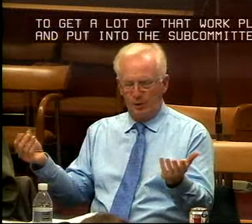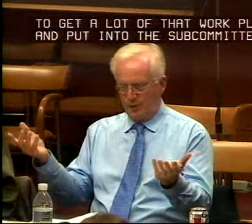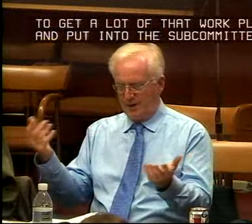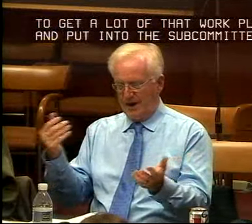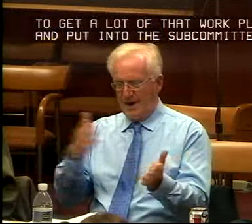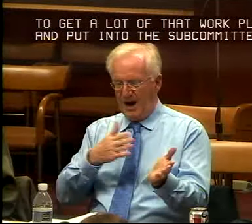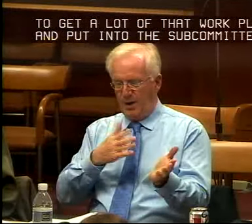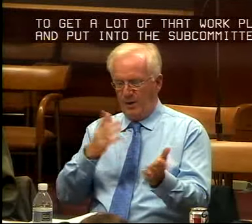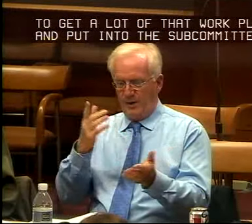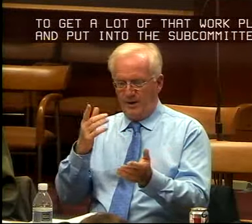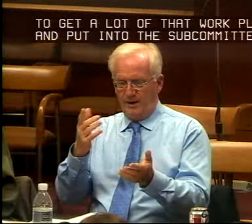take the lead.